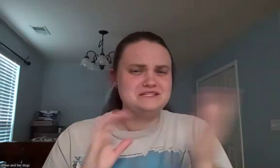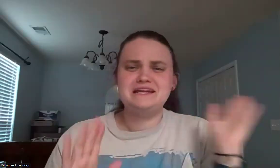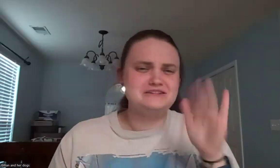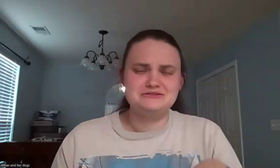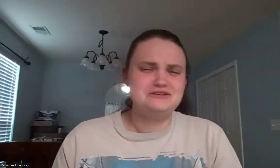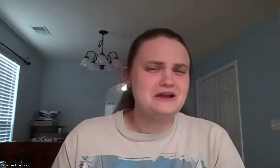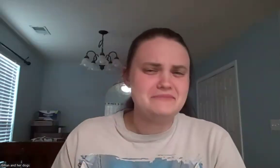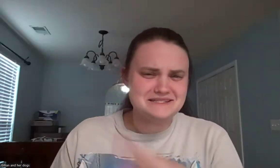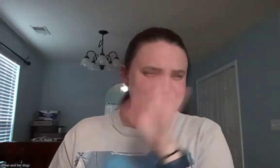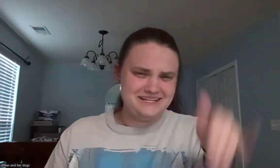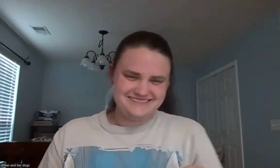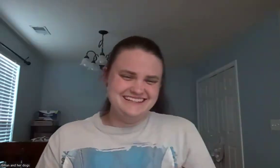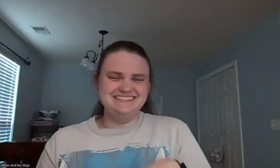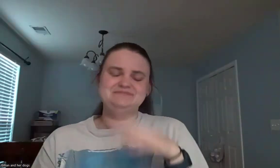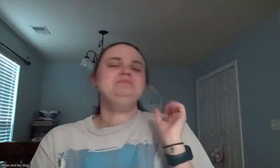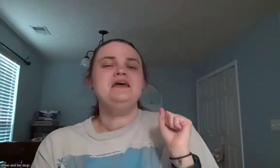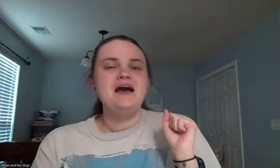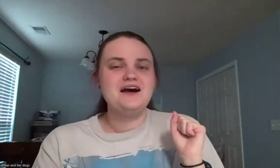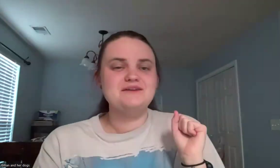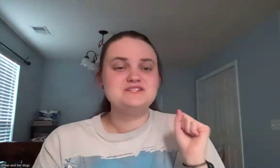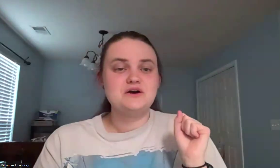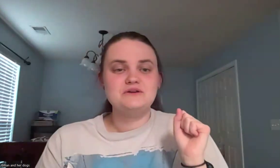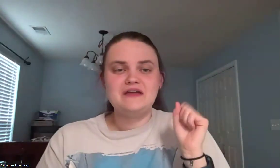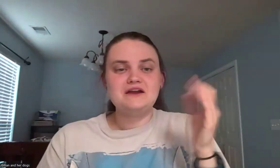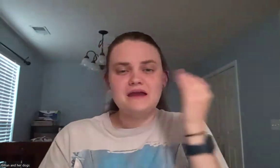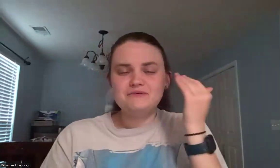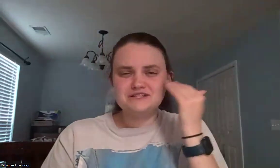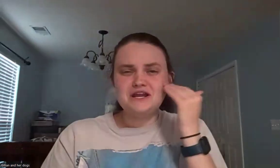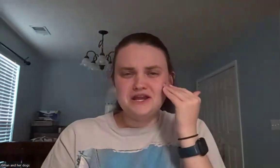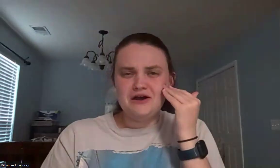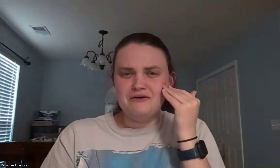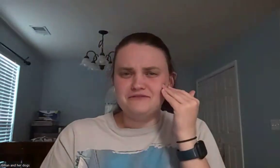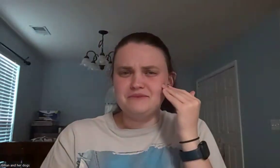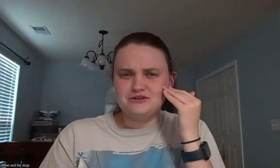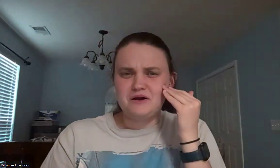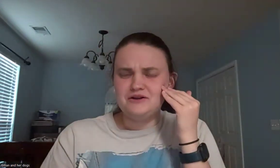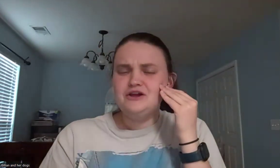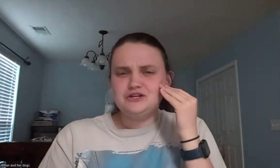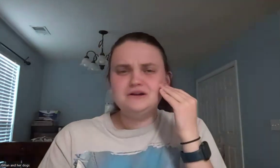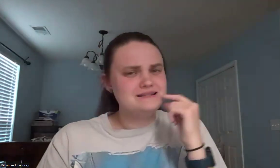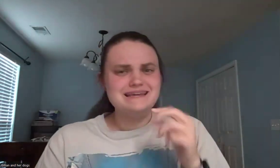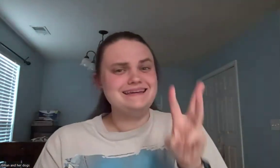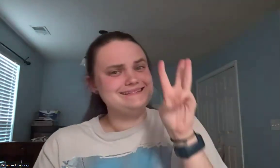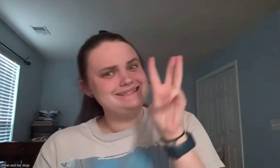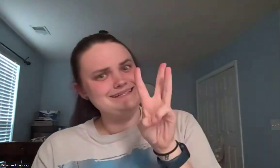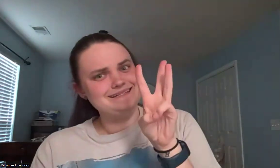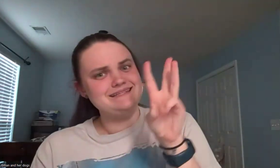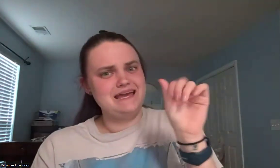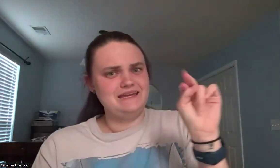again too, so you're not missed too much. So there, everyone's gonna know for the most part. You're not saying 6 a.m.